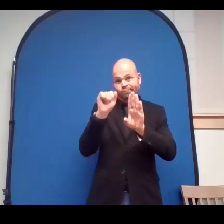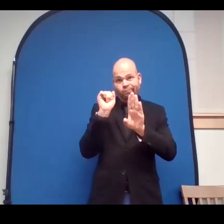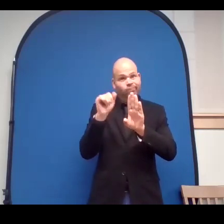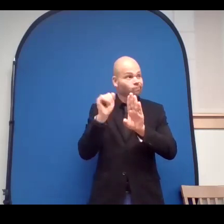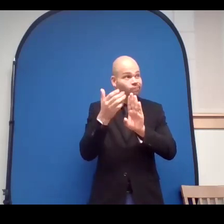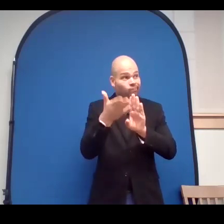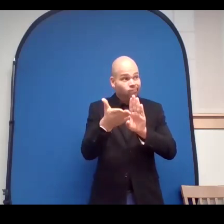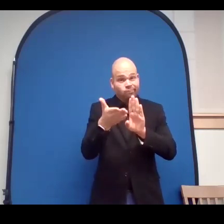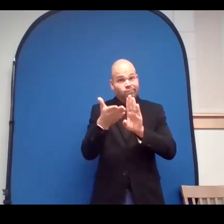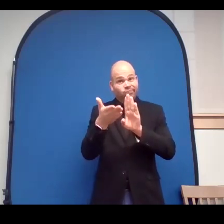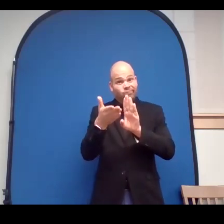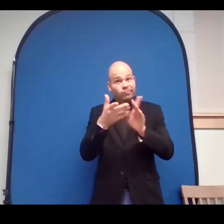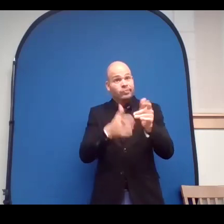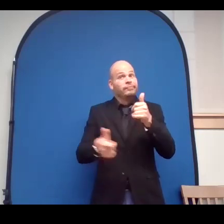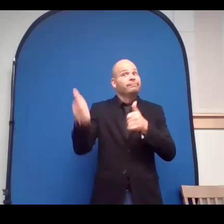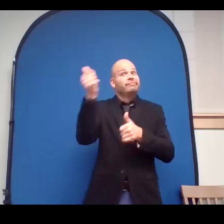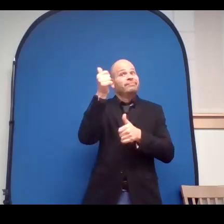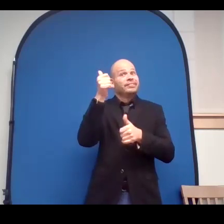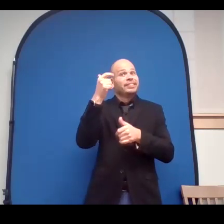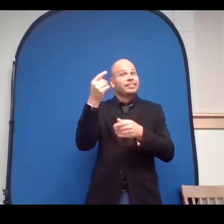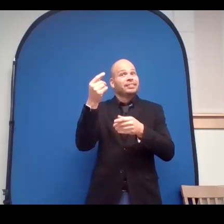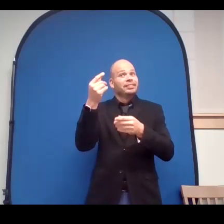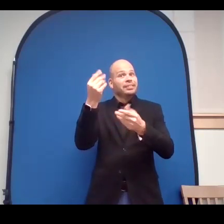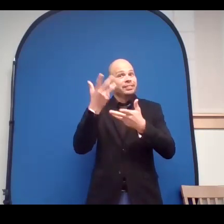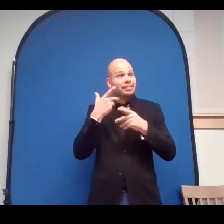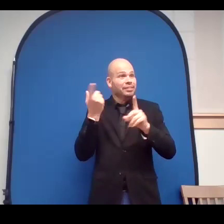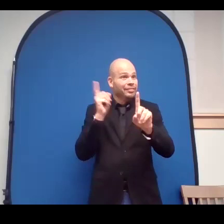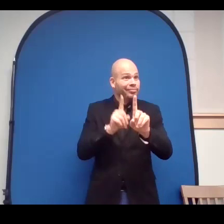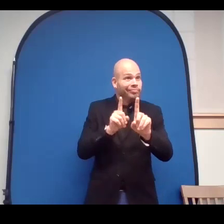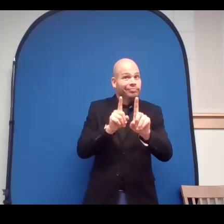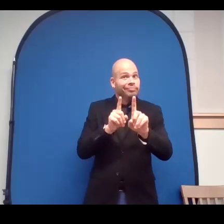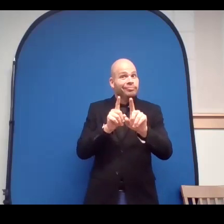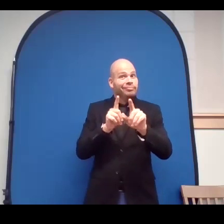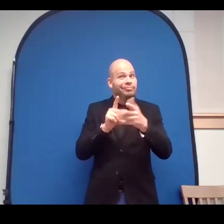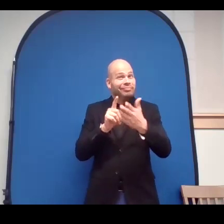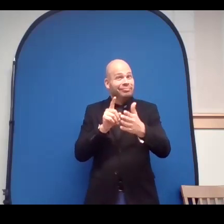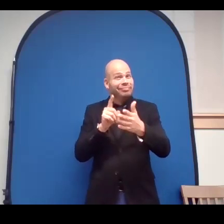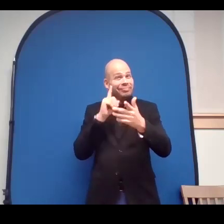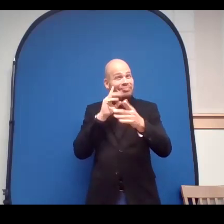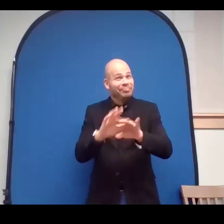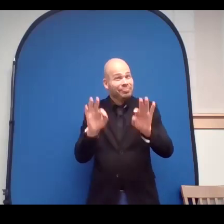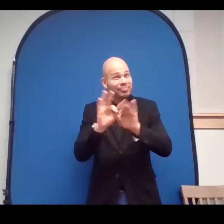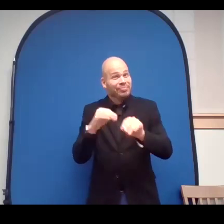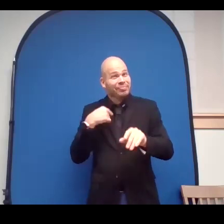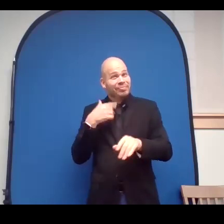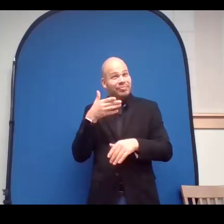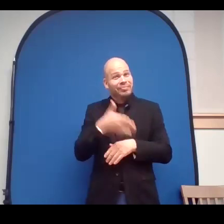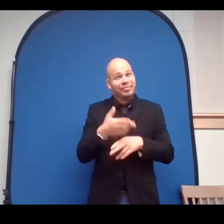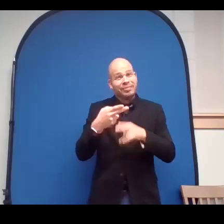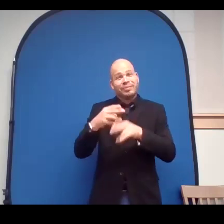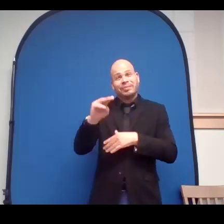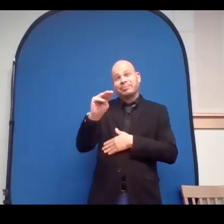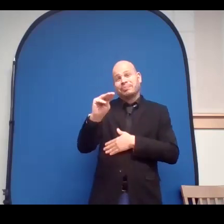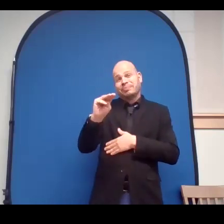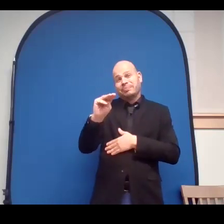officer, I decided that it was better for me to be at the, as we call it in the military, the friction point.